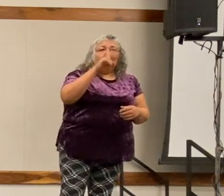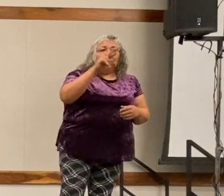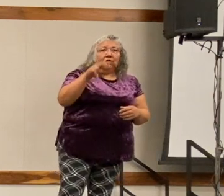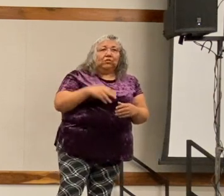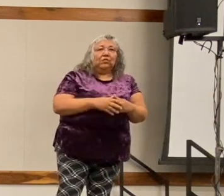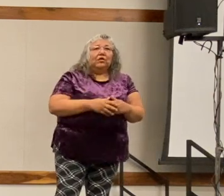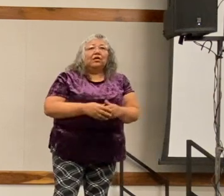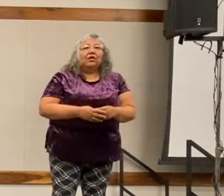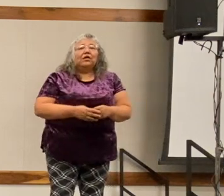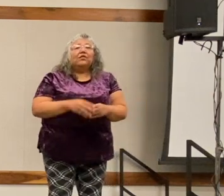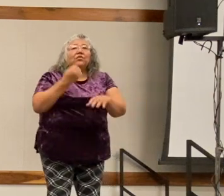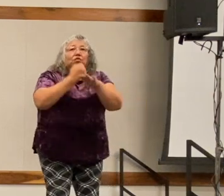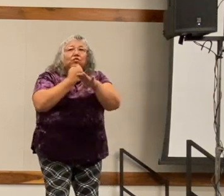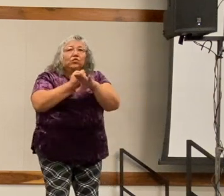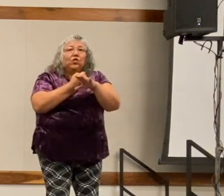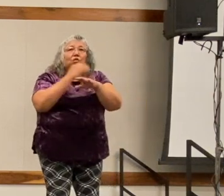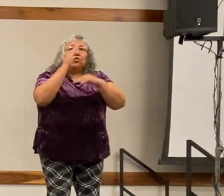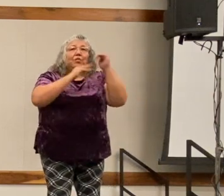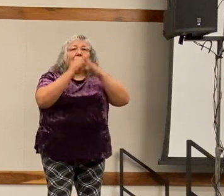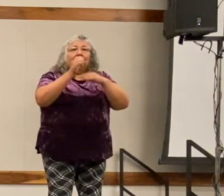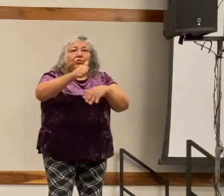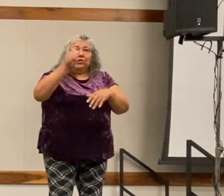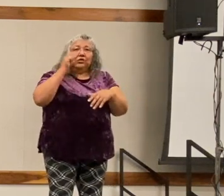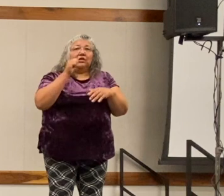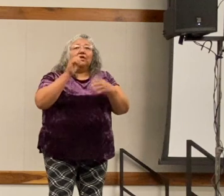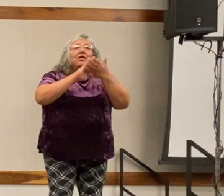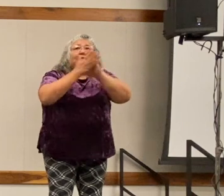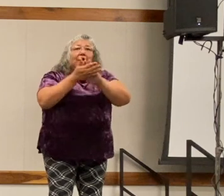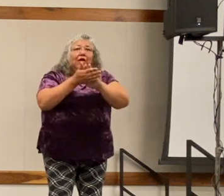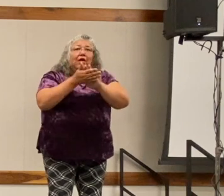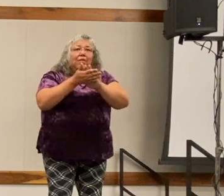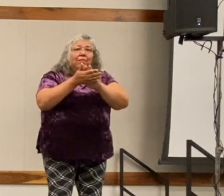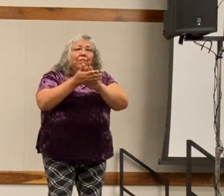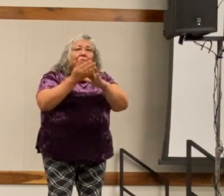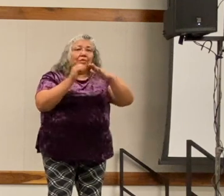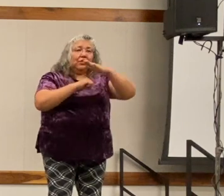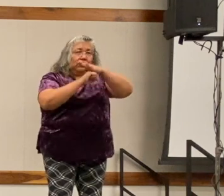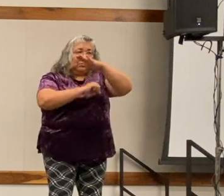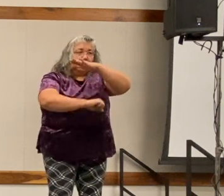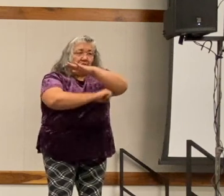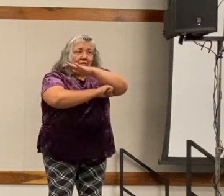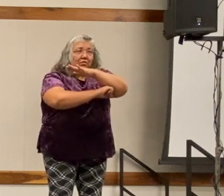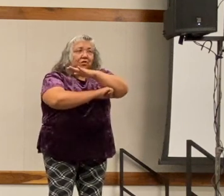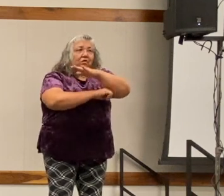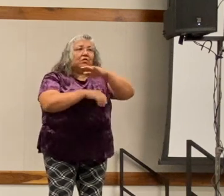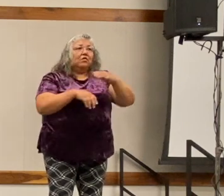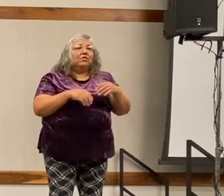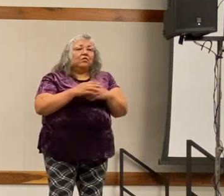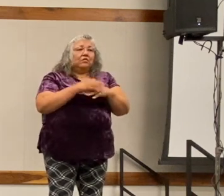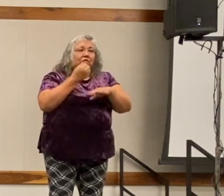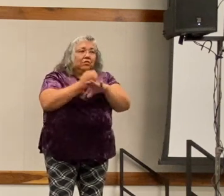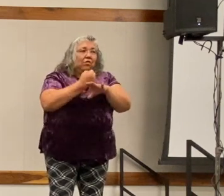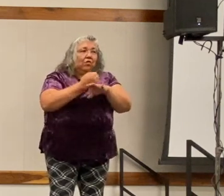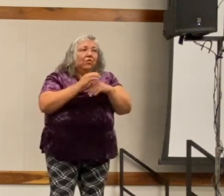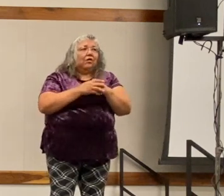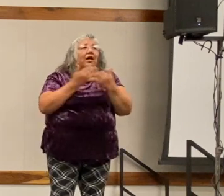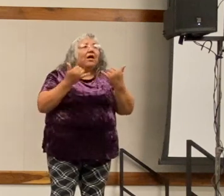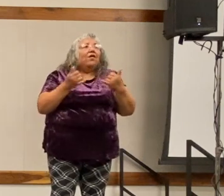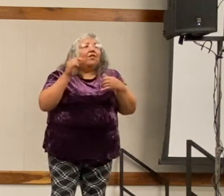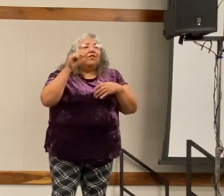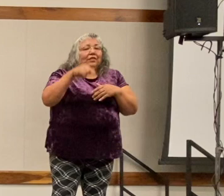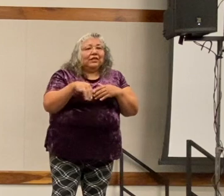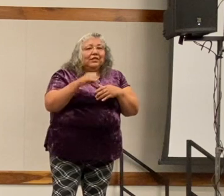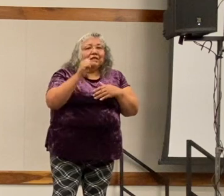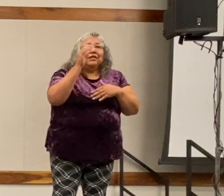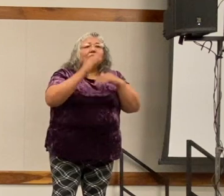the stone that the builder rejected has become the cornerstone. Listen, this psalmist here is using